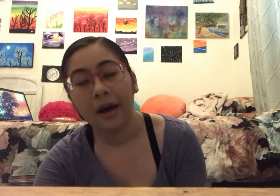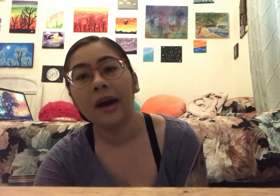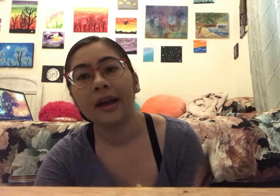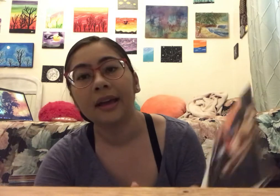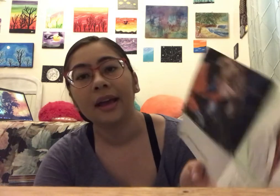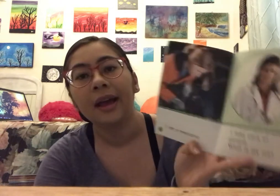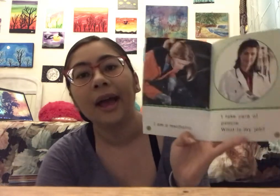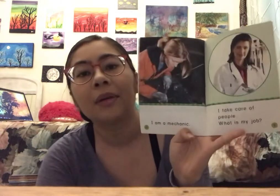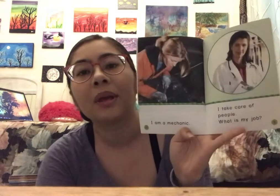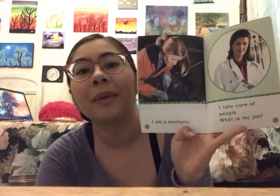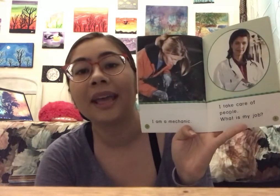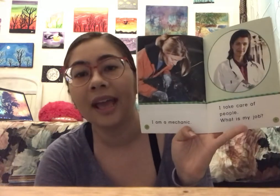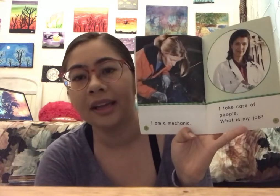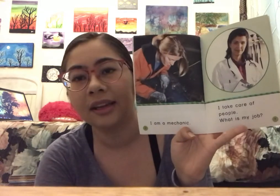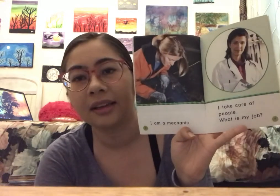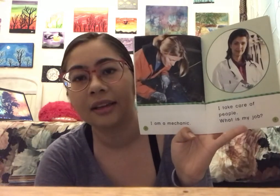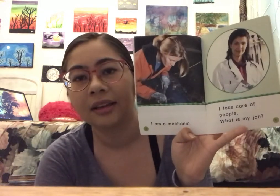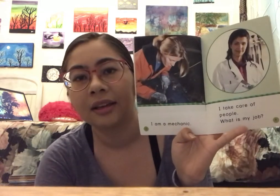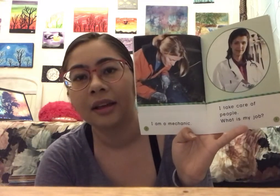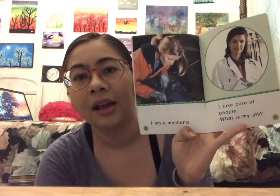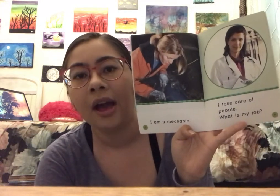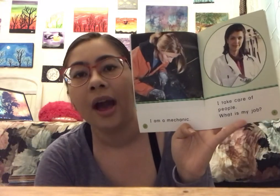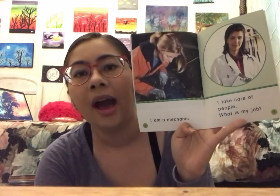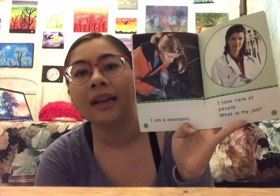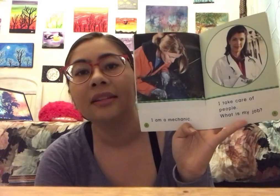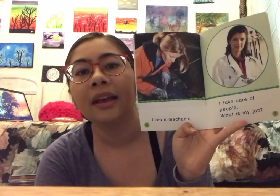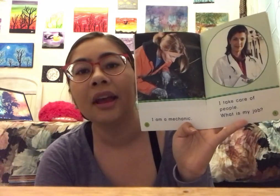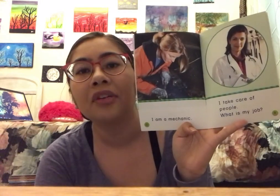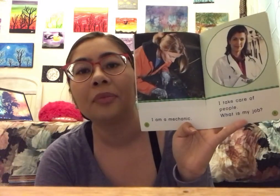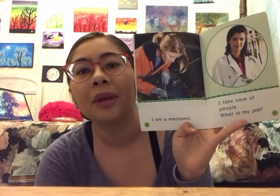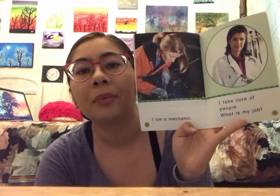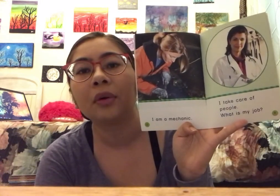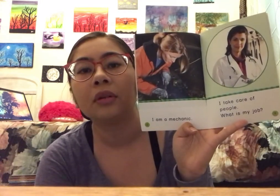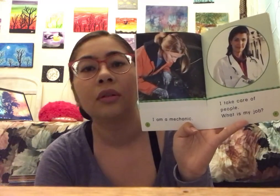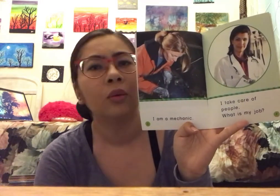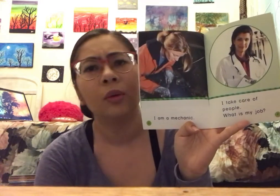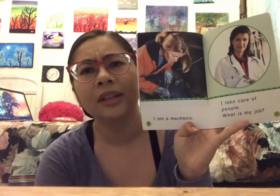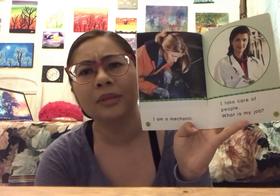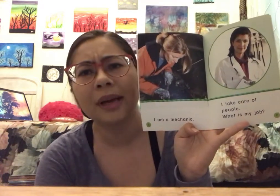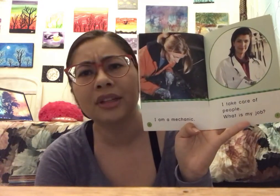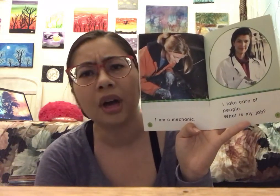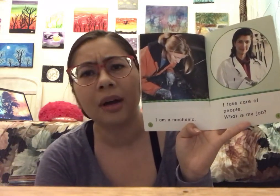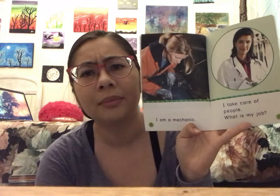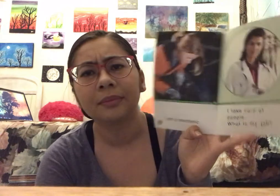I am a mechanic. I take care of people. What is my job?